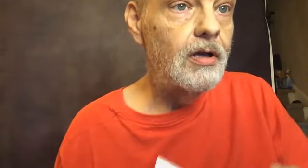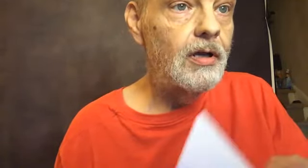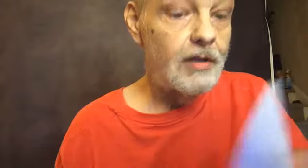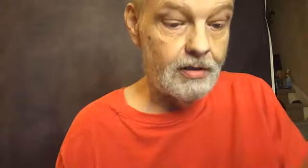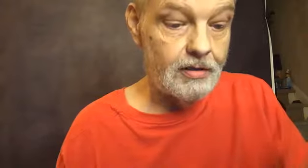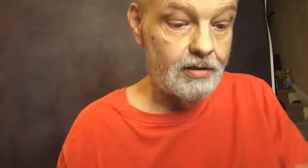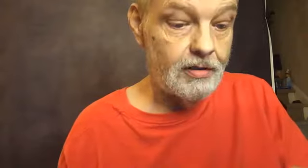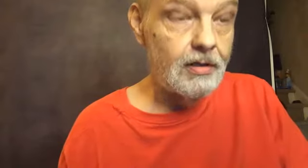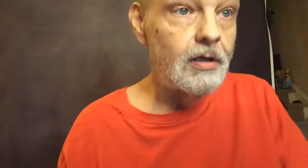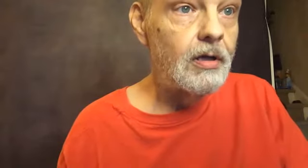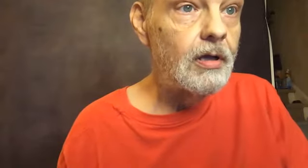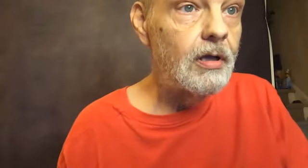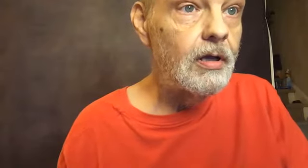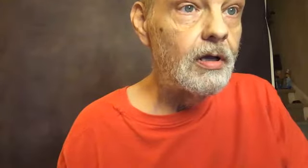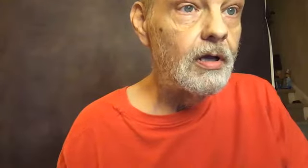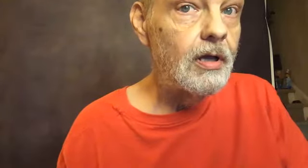What about quadrillion?